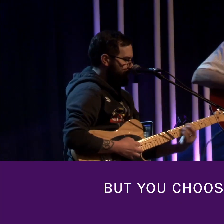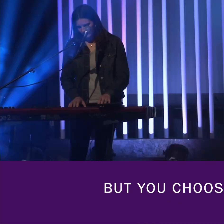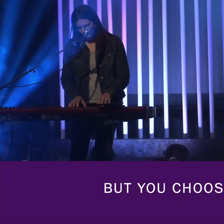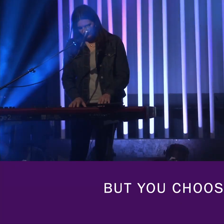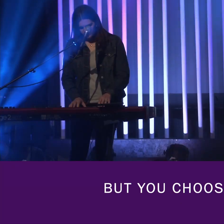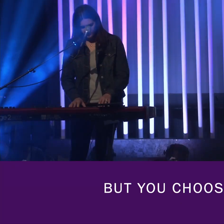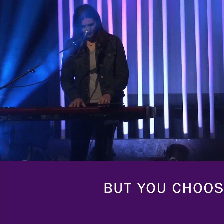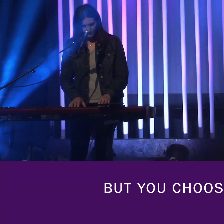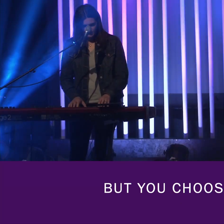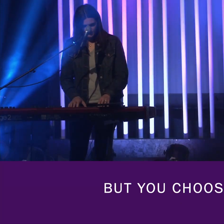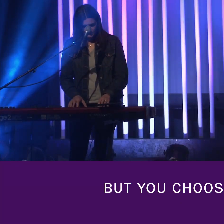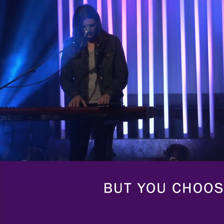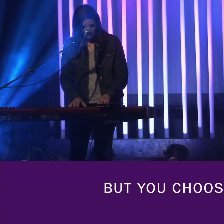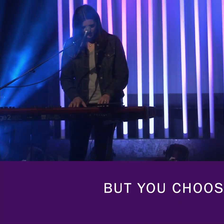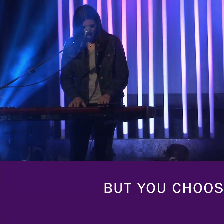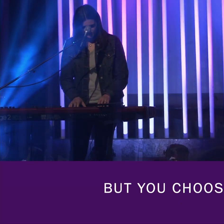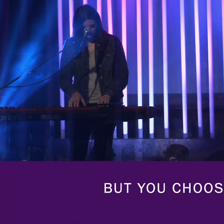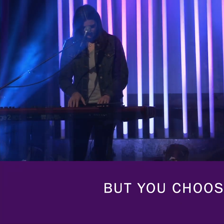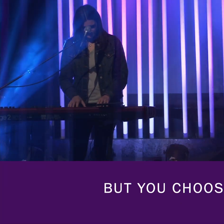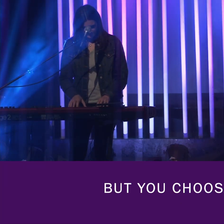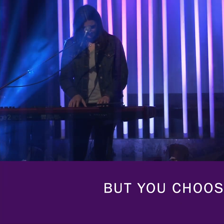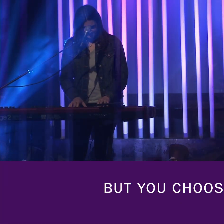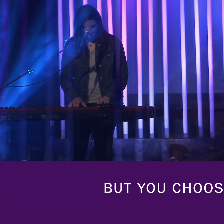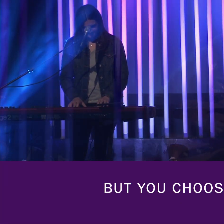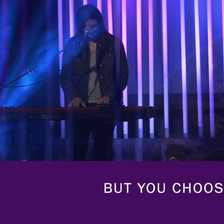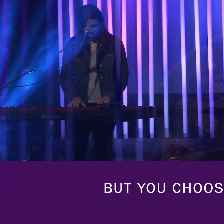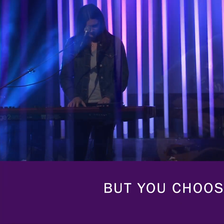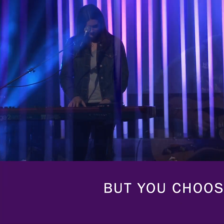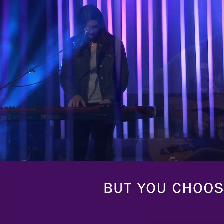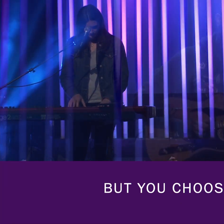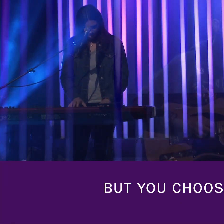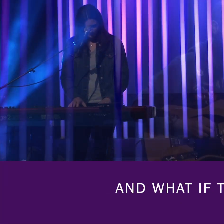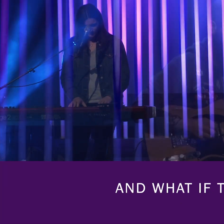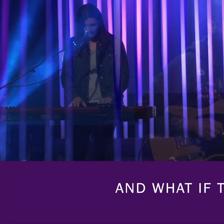but you can choose your enemies.